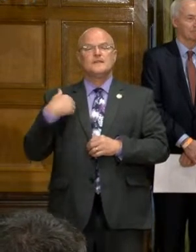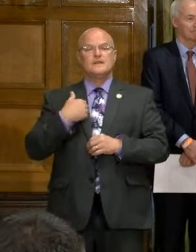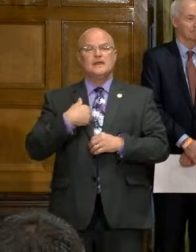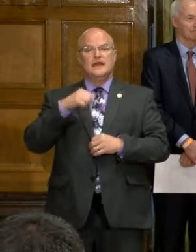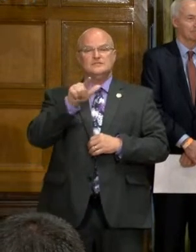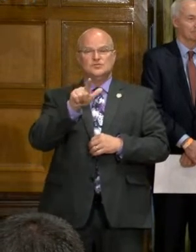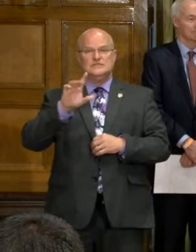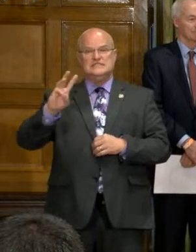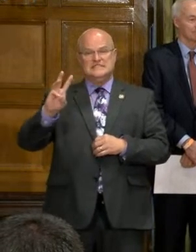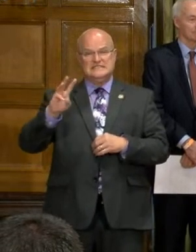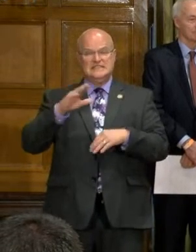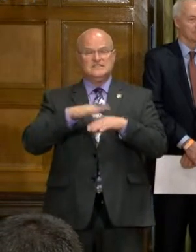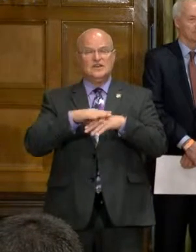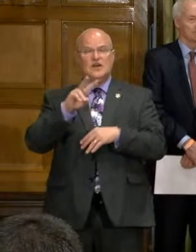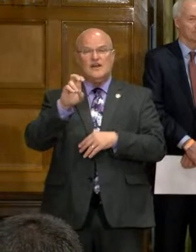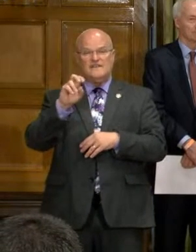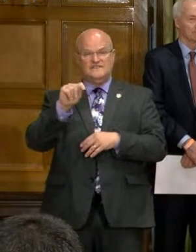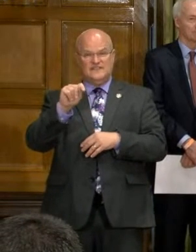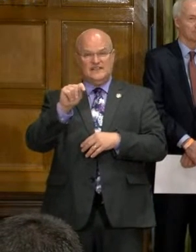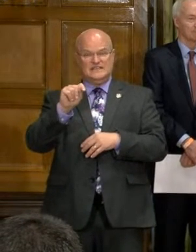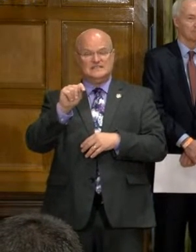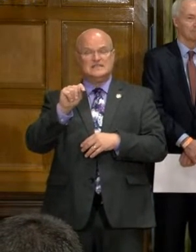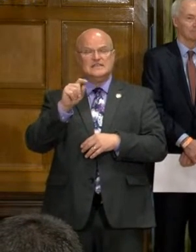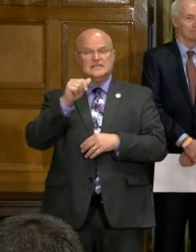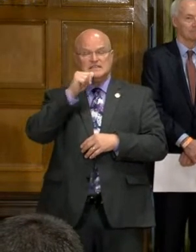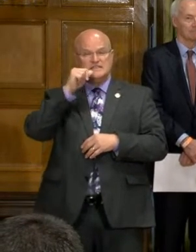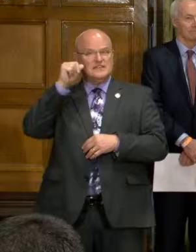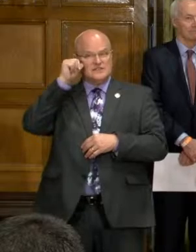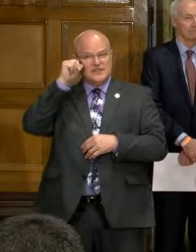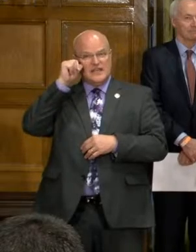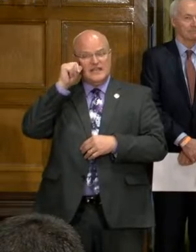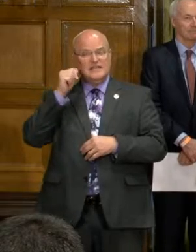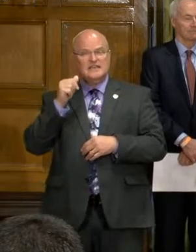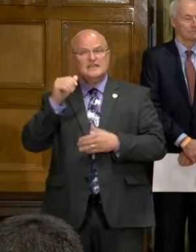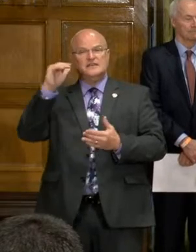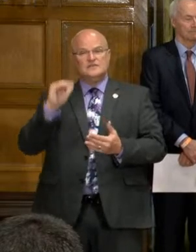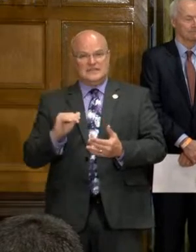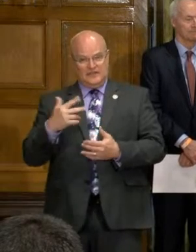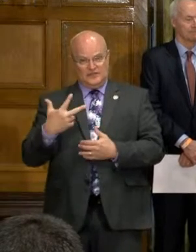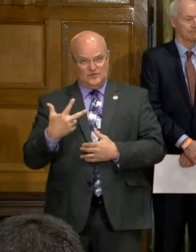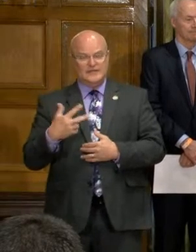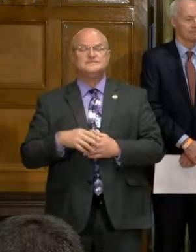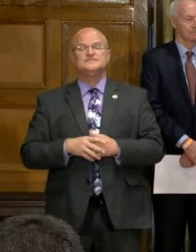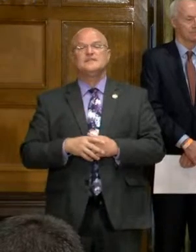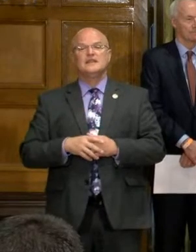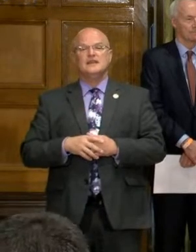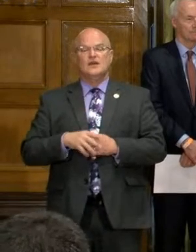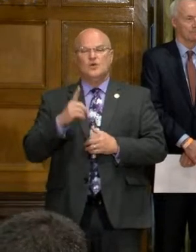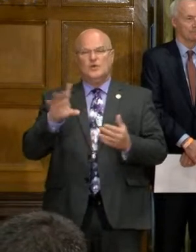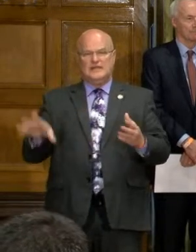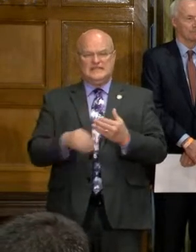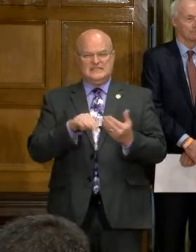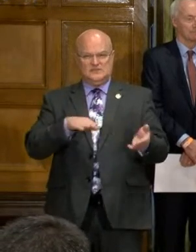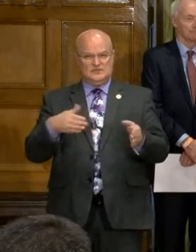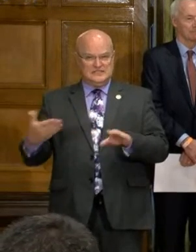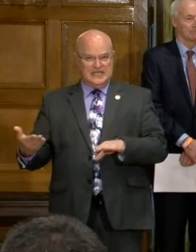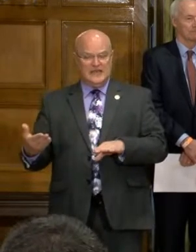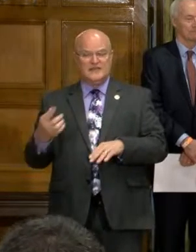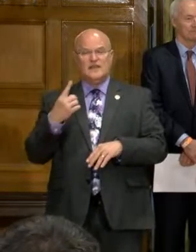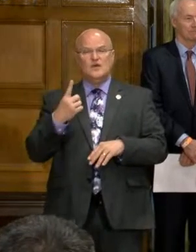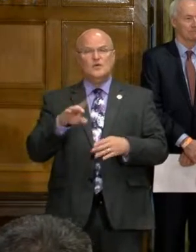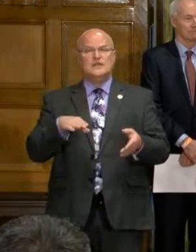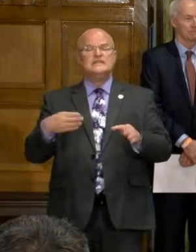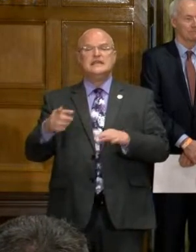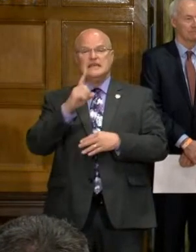have 26 currently on ventilator. That's 3 fewer than yesterday. We have 33 deaths. That's 1 additional death, and one of